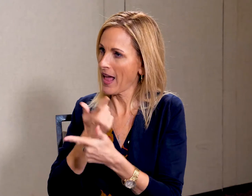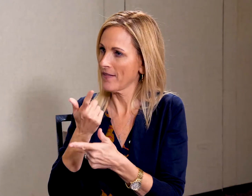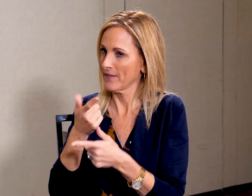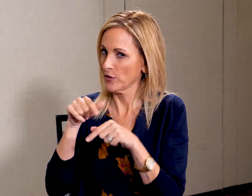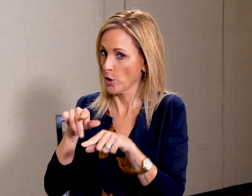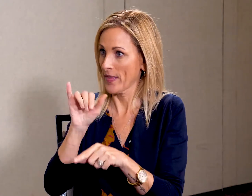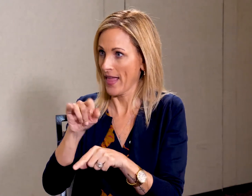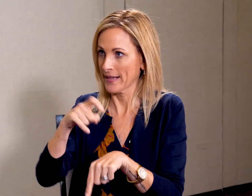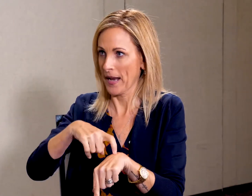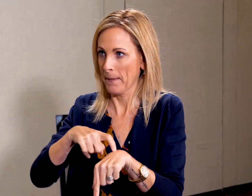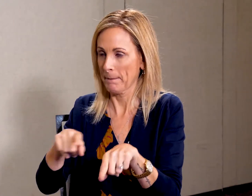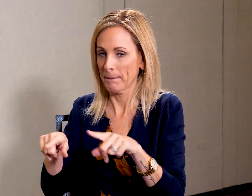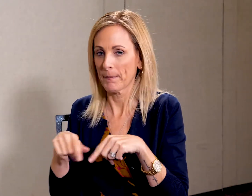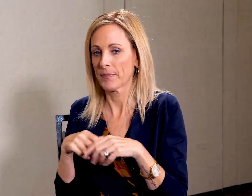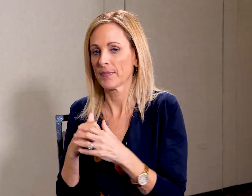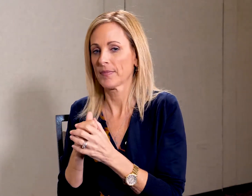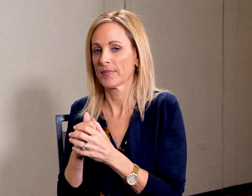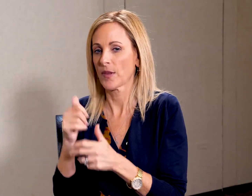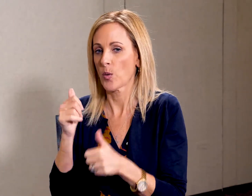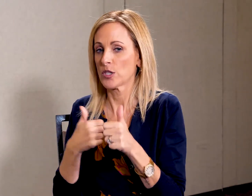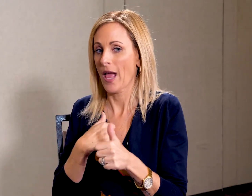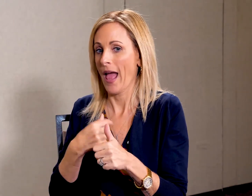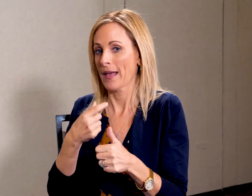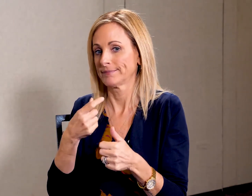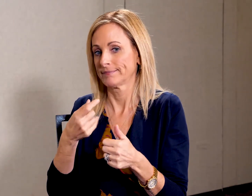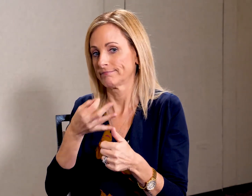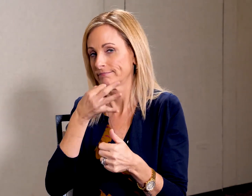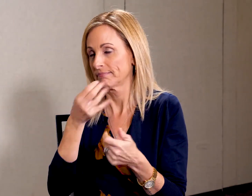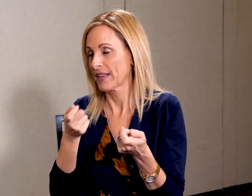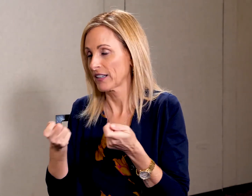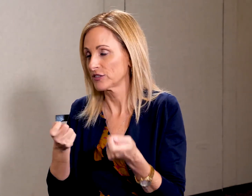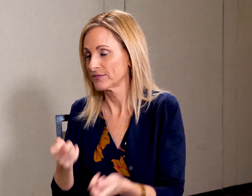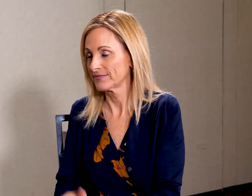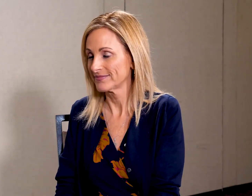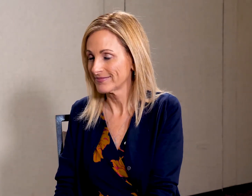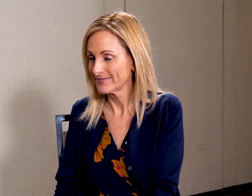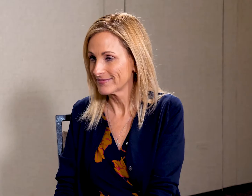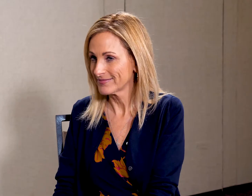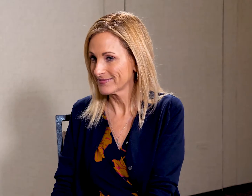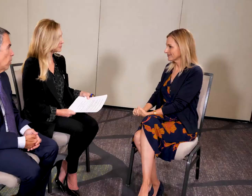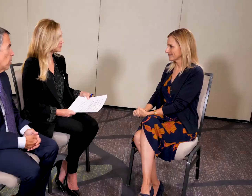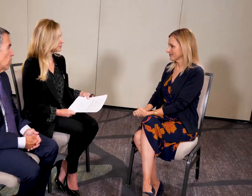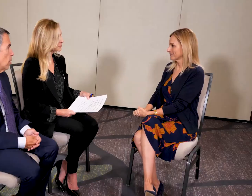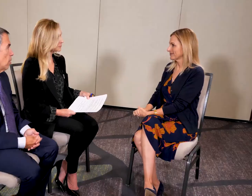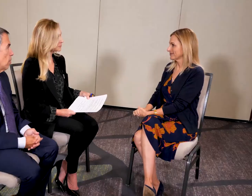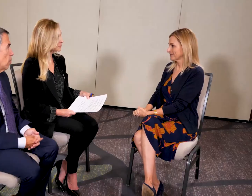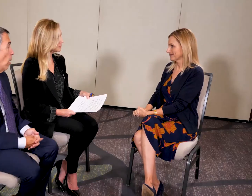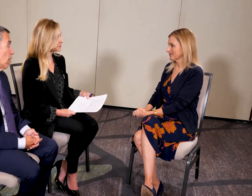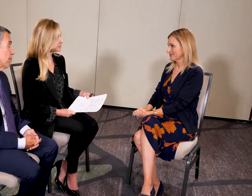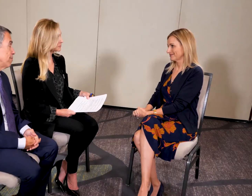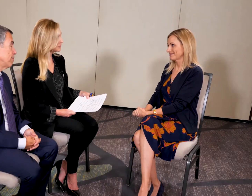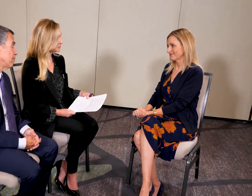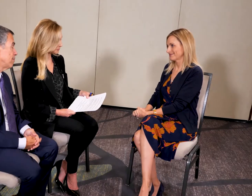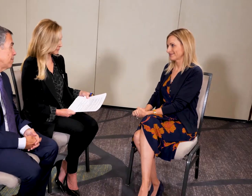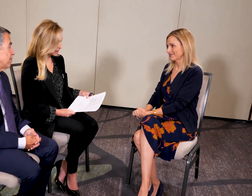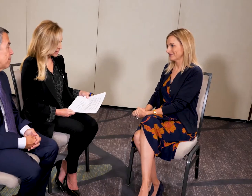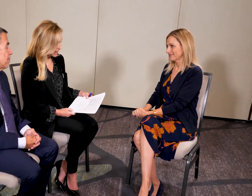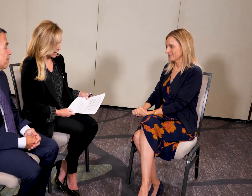time of my life during that period, which I managed to deal with well.